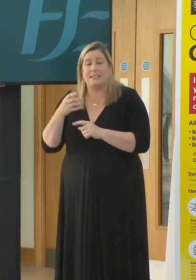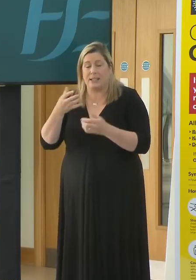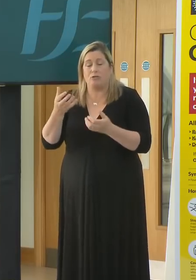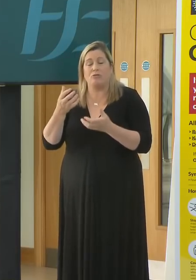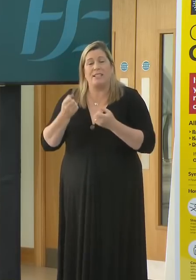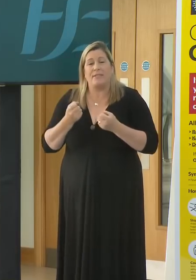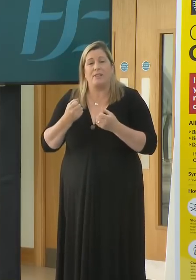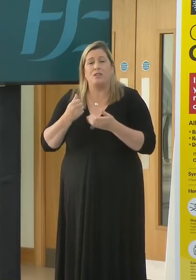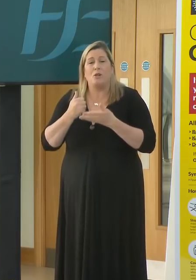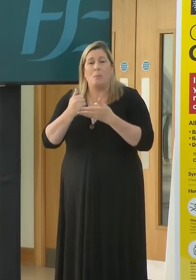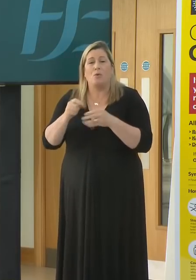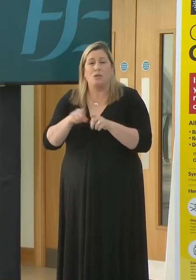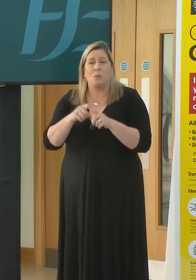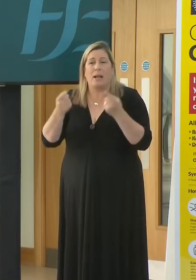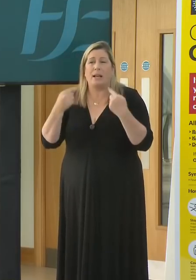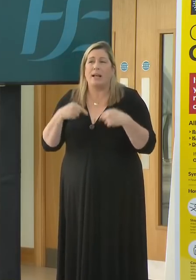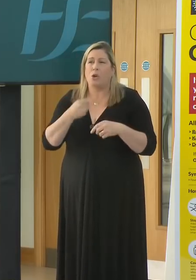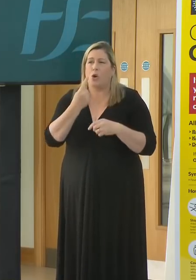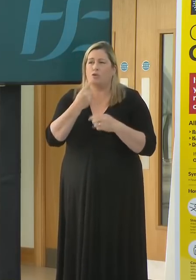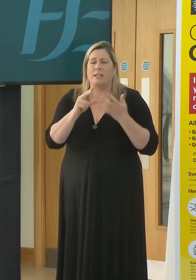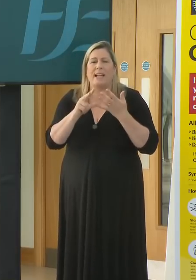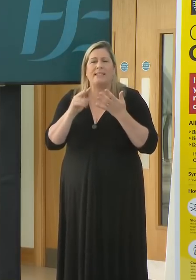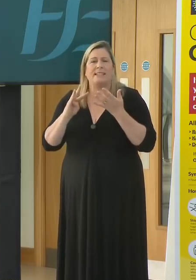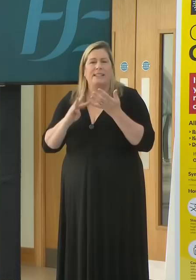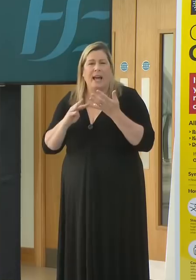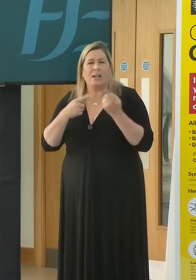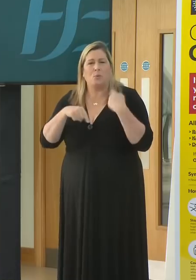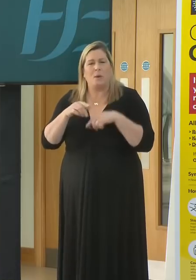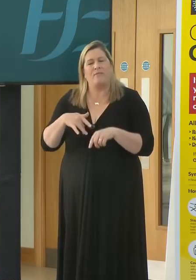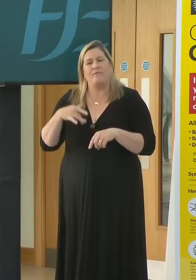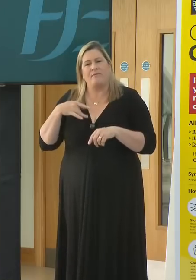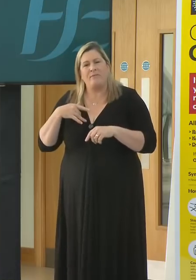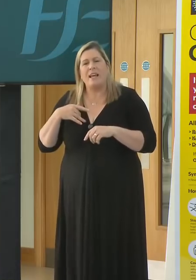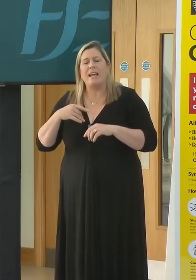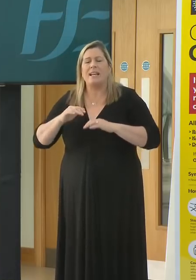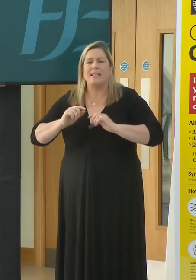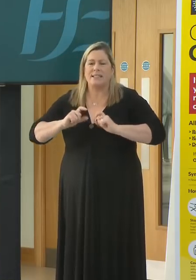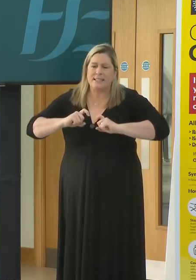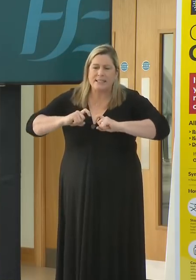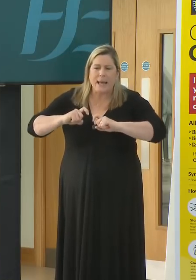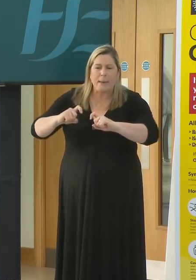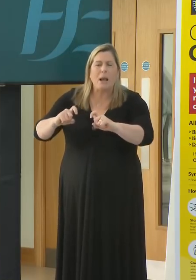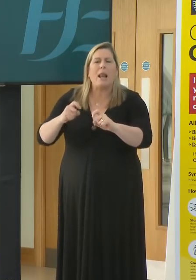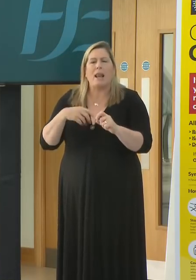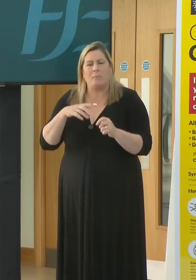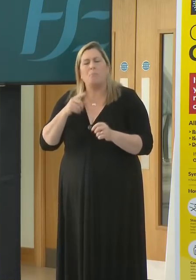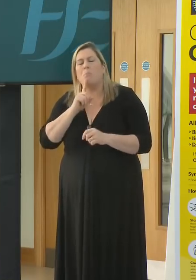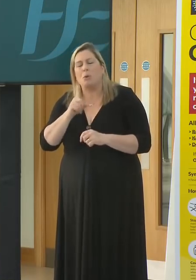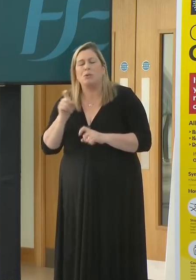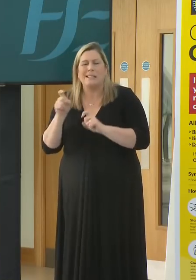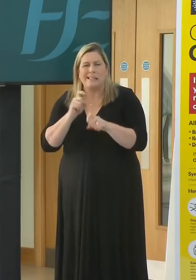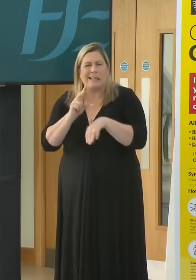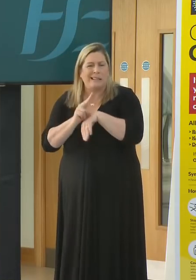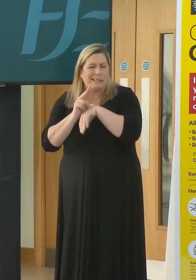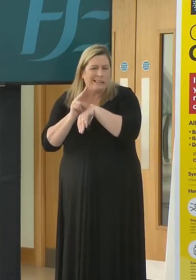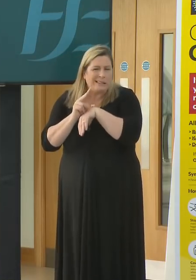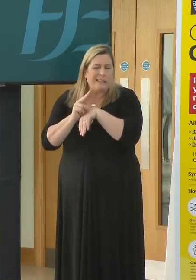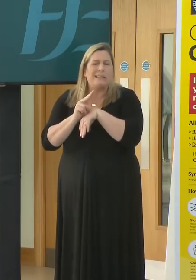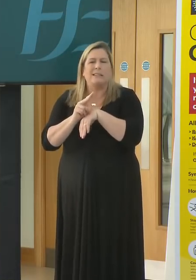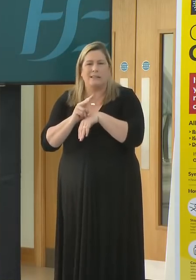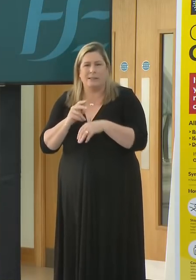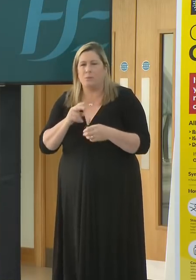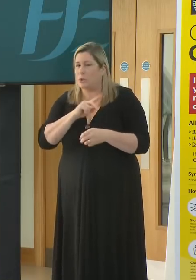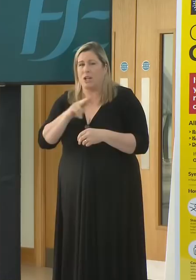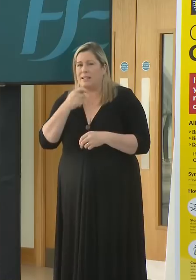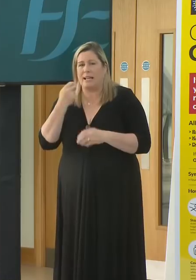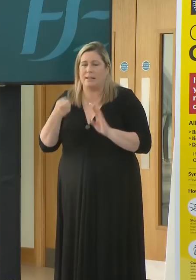supports, and 189 that we consider to be stable. We still are keeping an eye on them, rather than saying that they're in the white category.